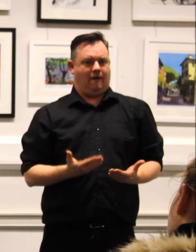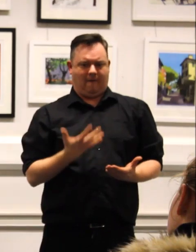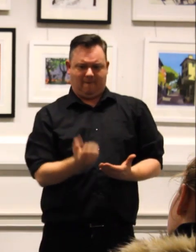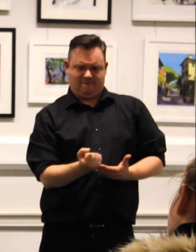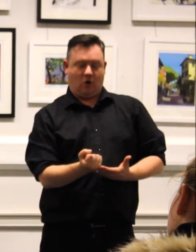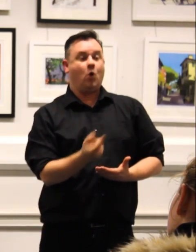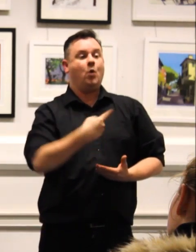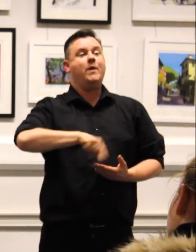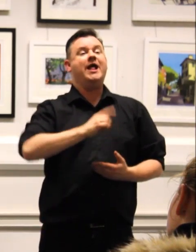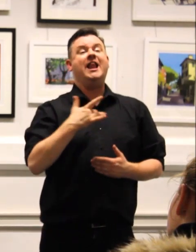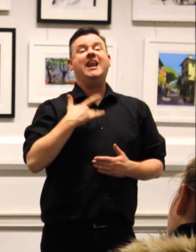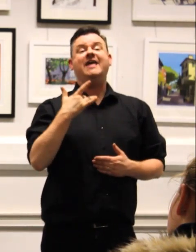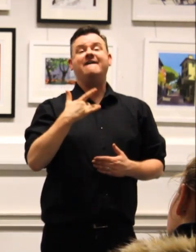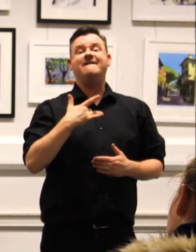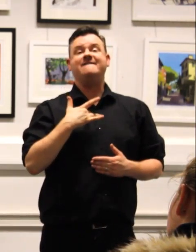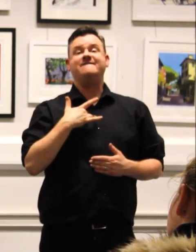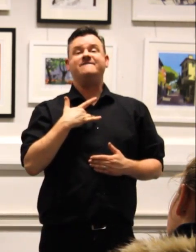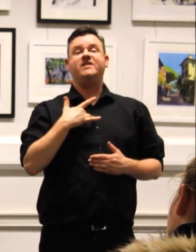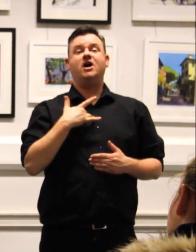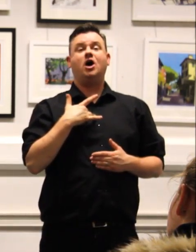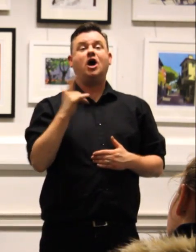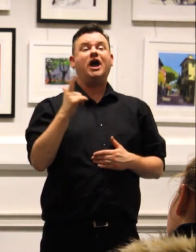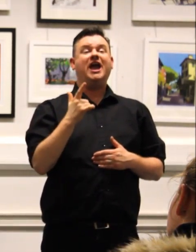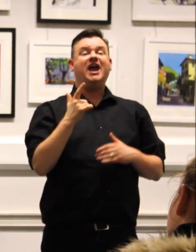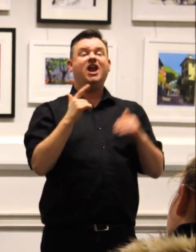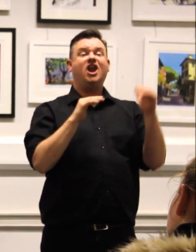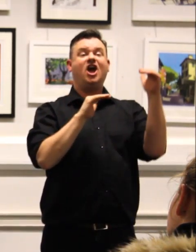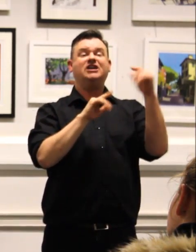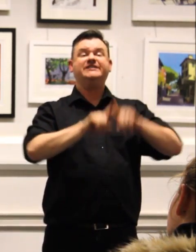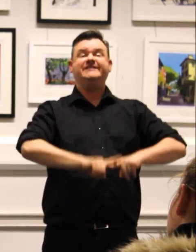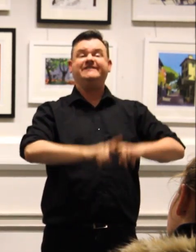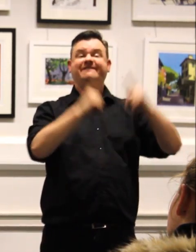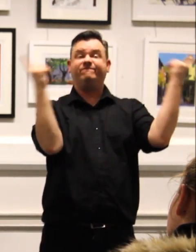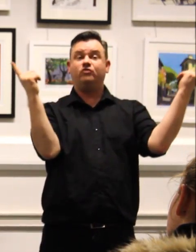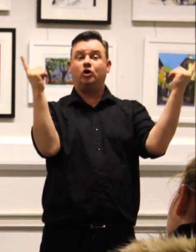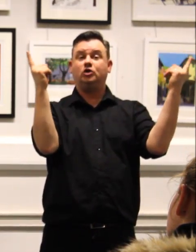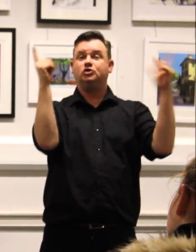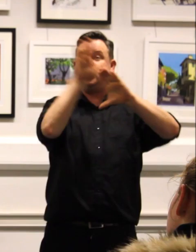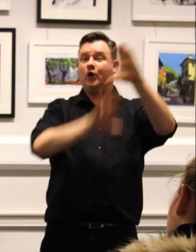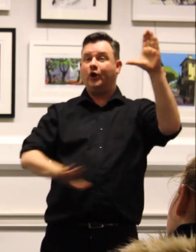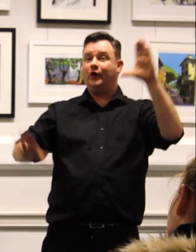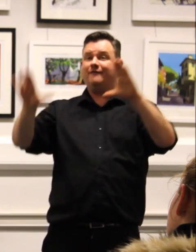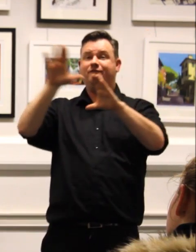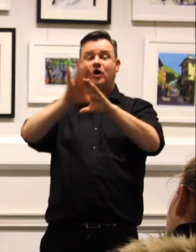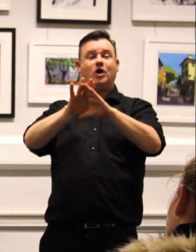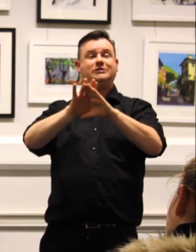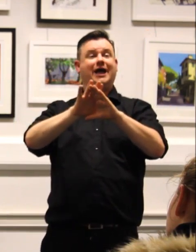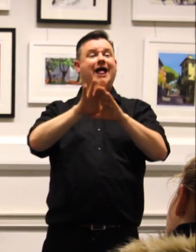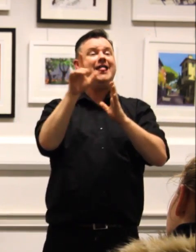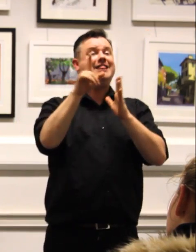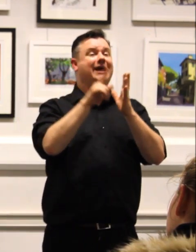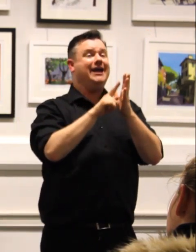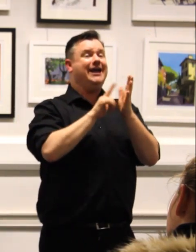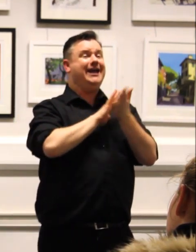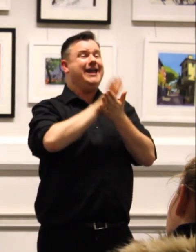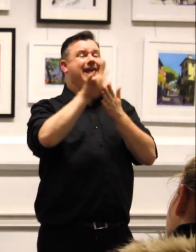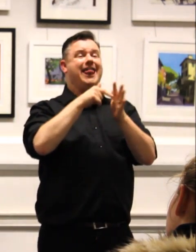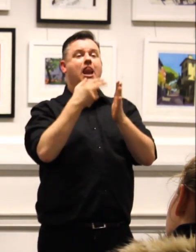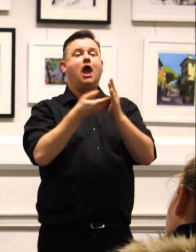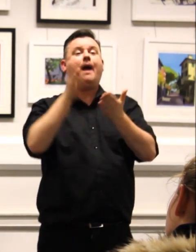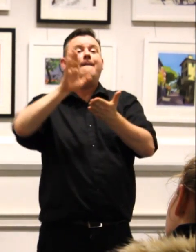We live in a geocentric universe. The heliocentric universe won't be confirmed